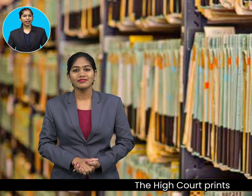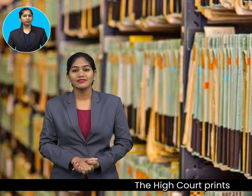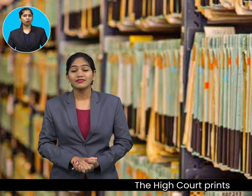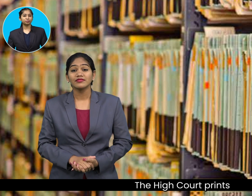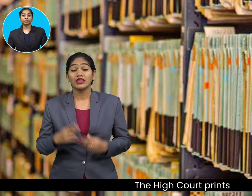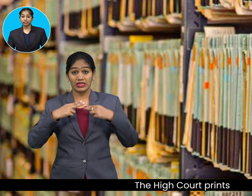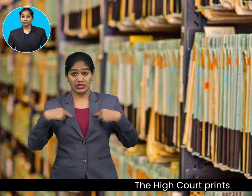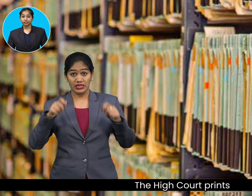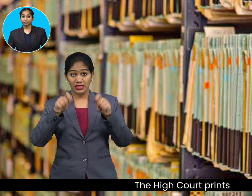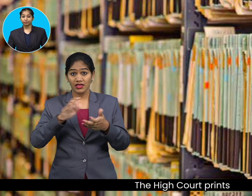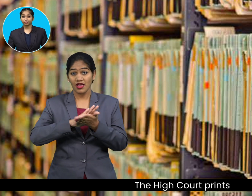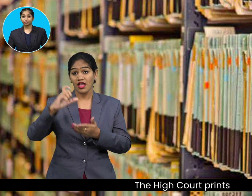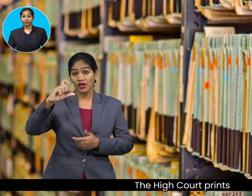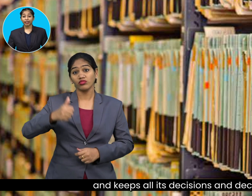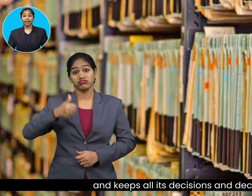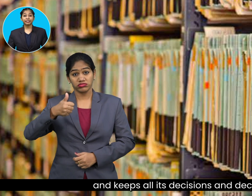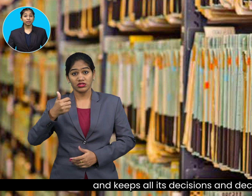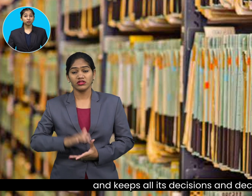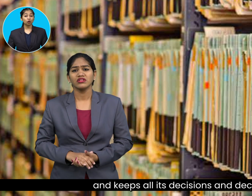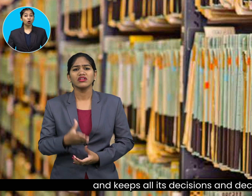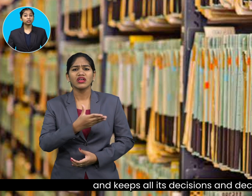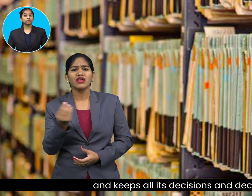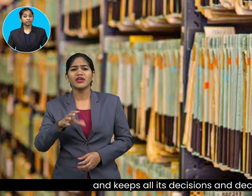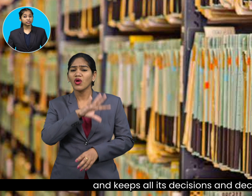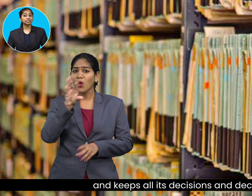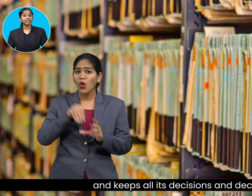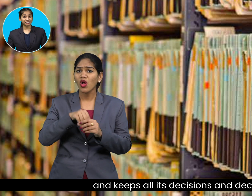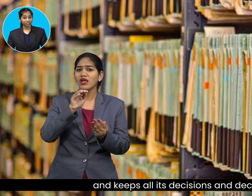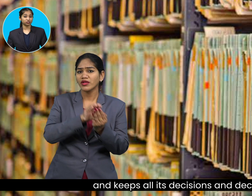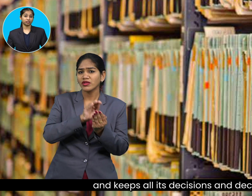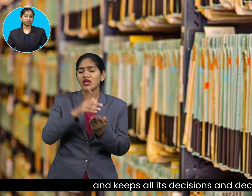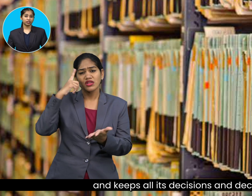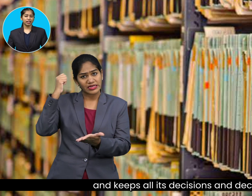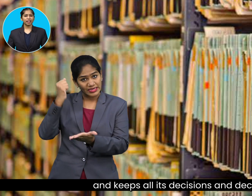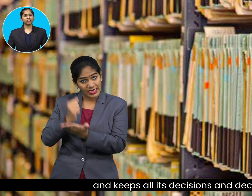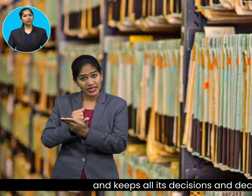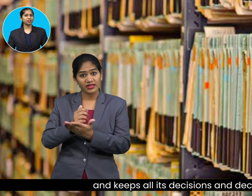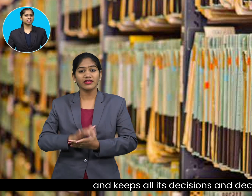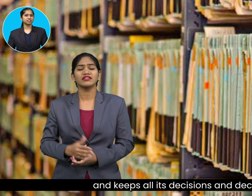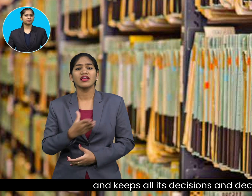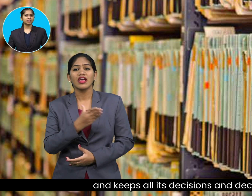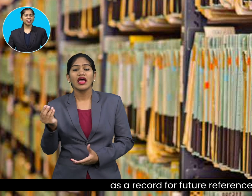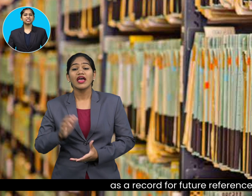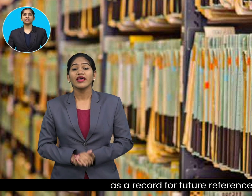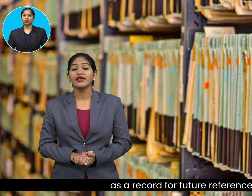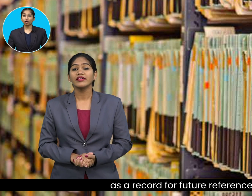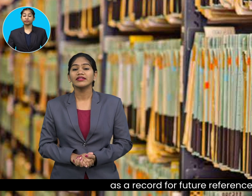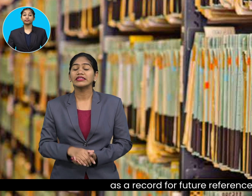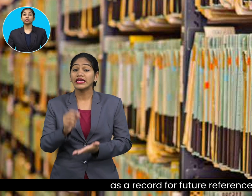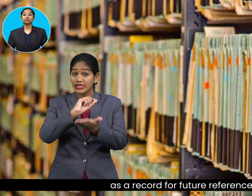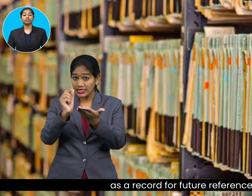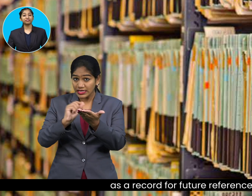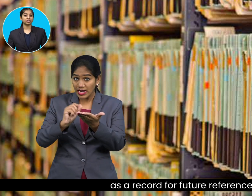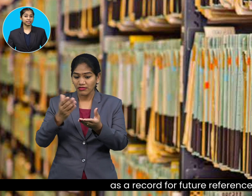The High Court prints and keeps all its decisions and decrees as a record